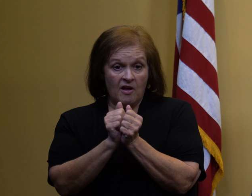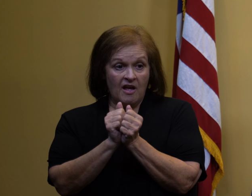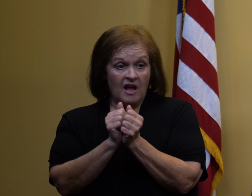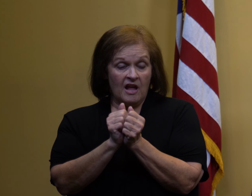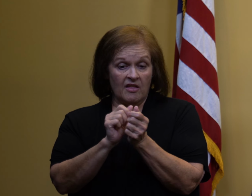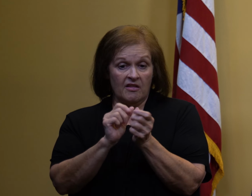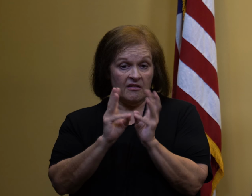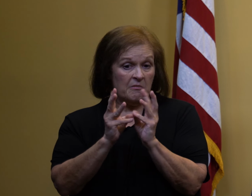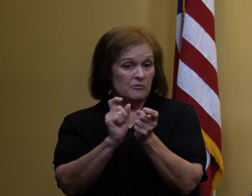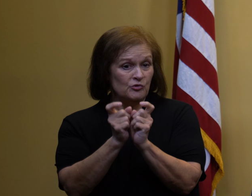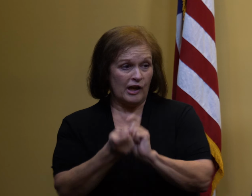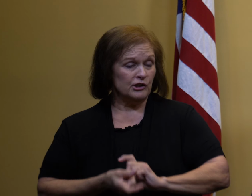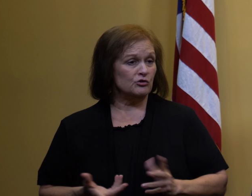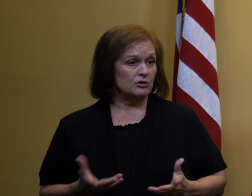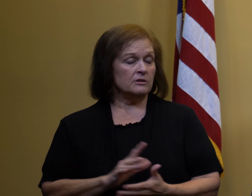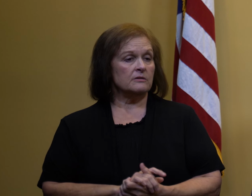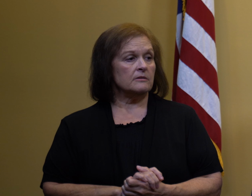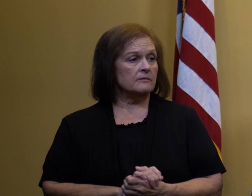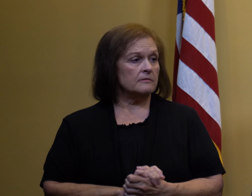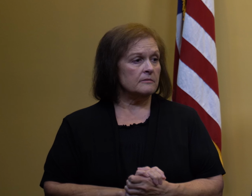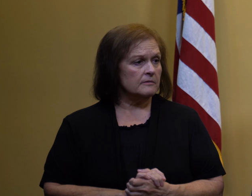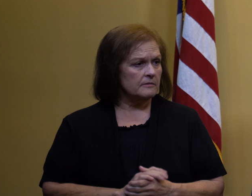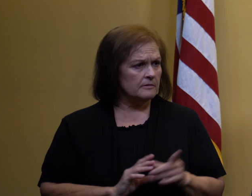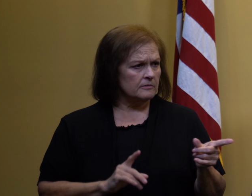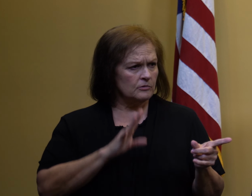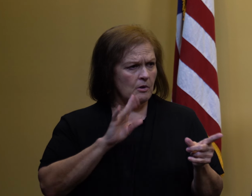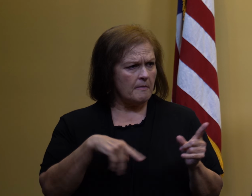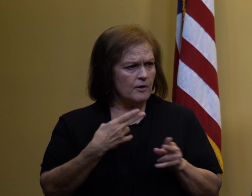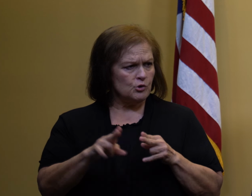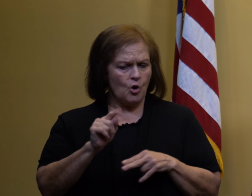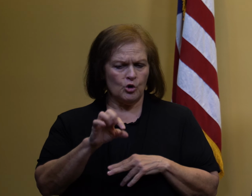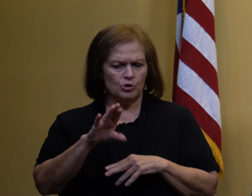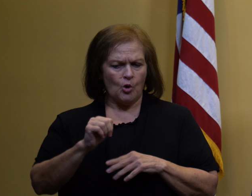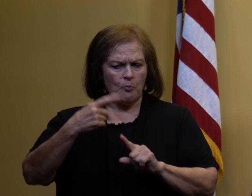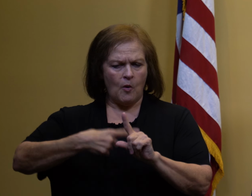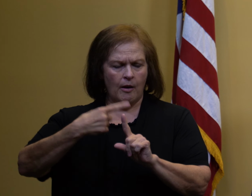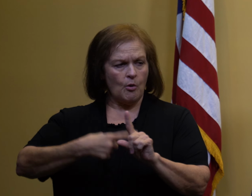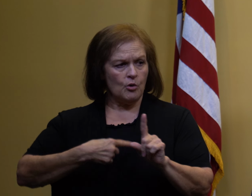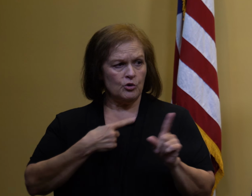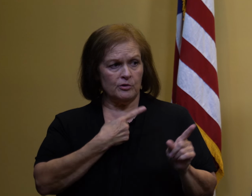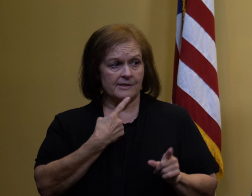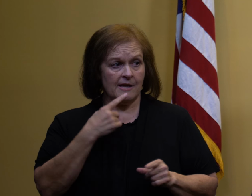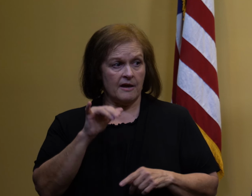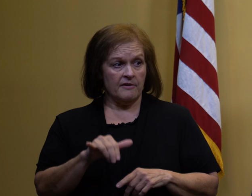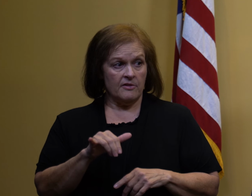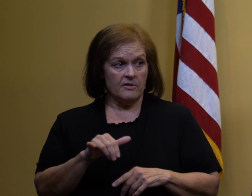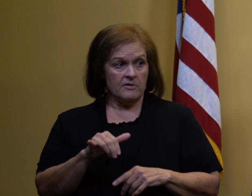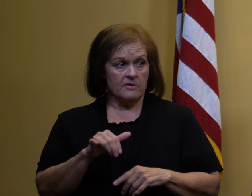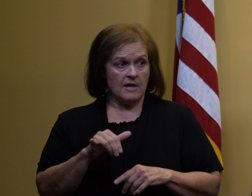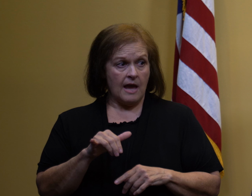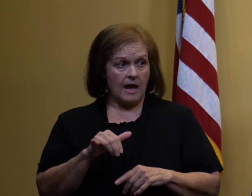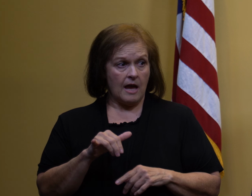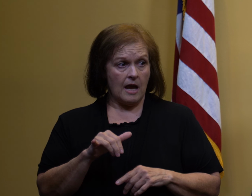change. Sophie with the FP. Thank you. I'm wondering about the short-term rental regulations, and I know that the idea of an all-out